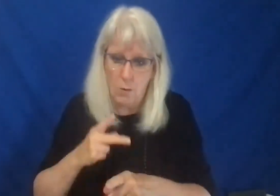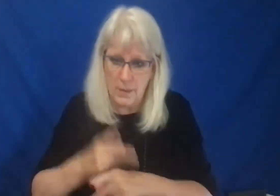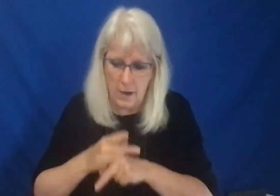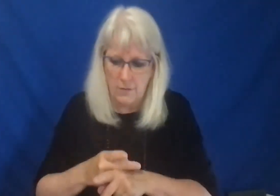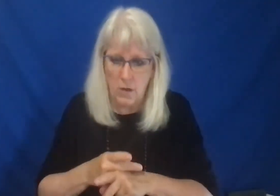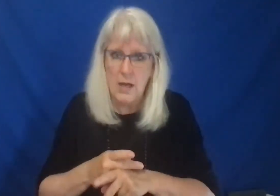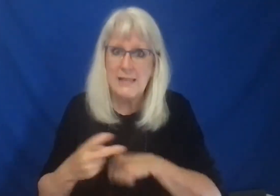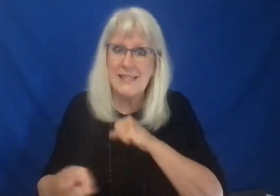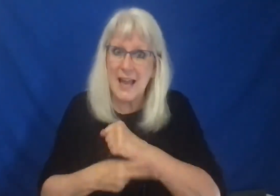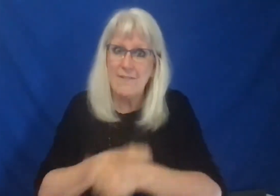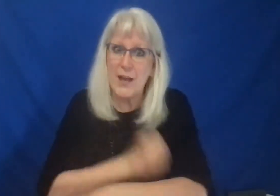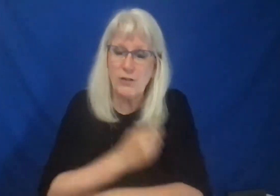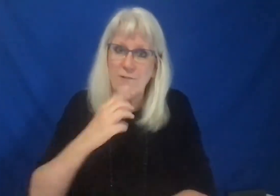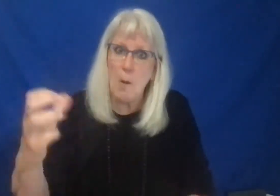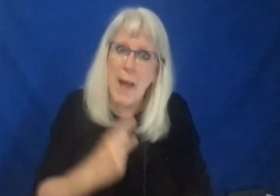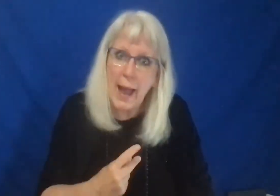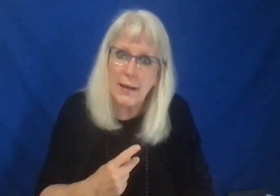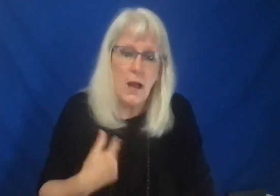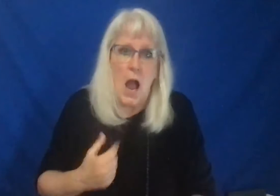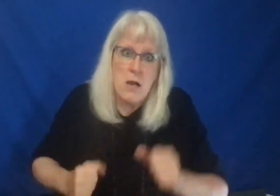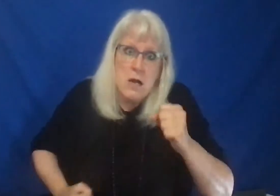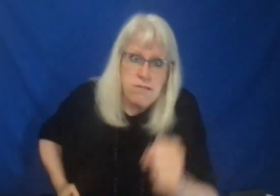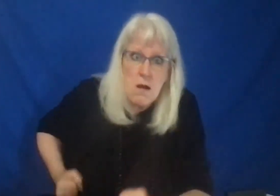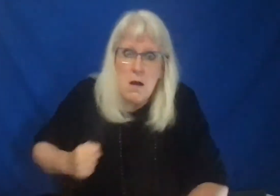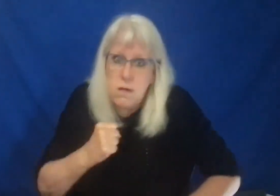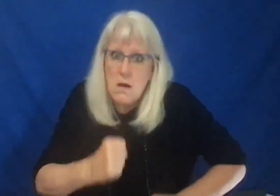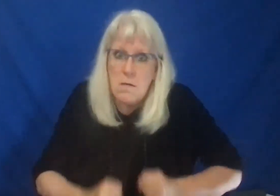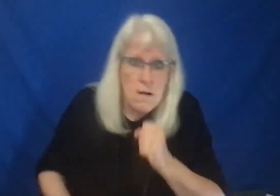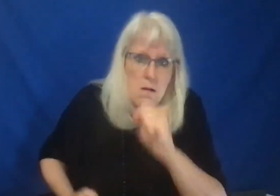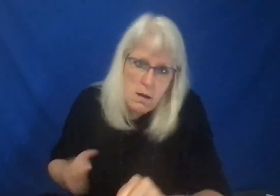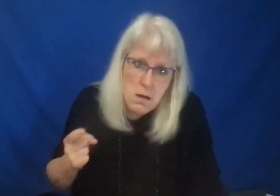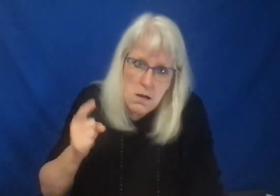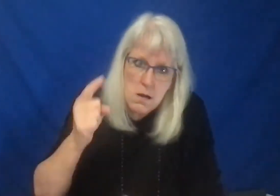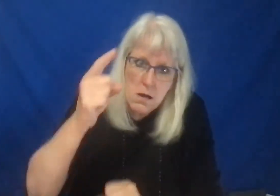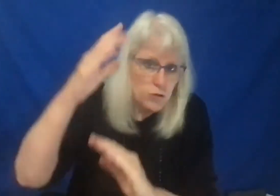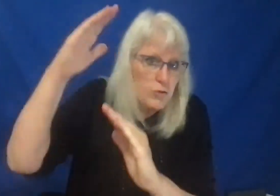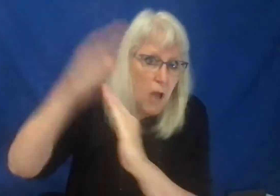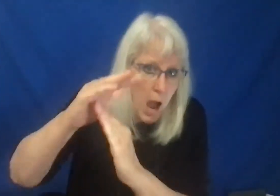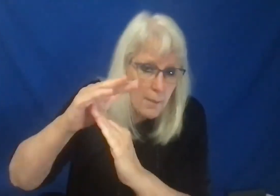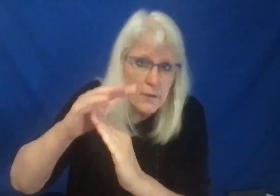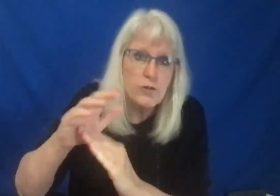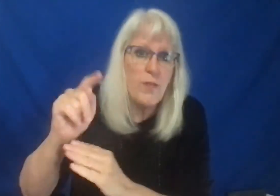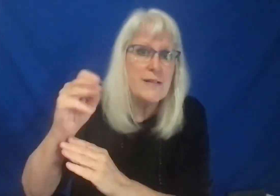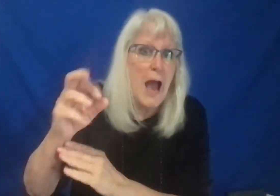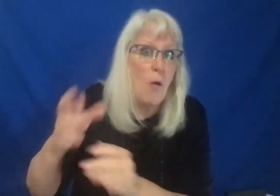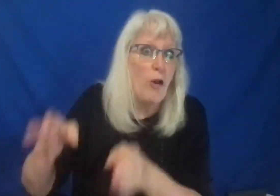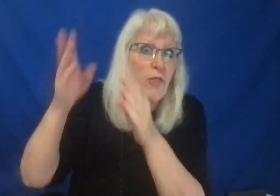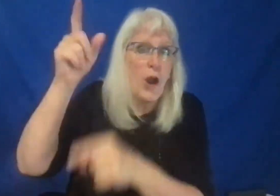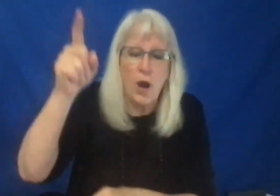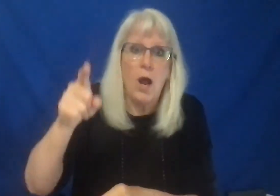because I will totally deplete myself to get to Shuckstack Tower and not think about how, in fact, dangerous it might be for me to hike the rest of the